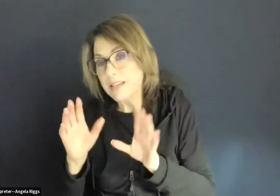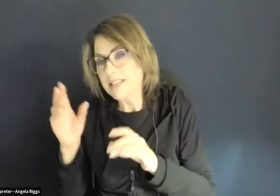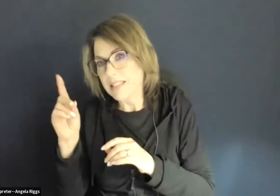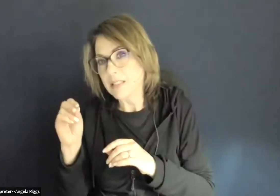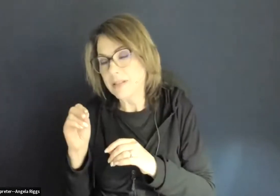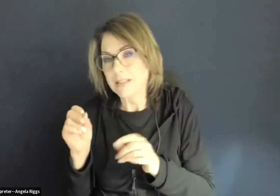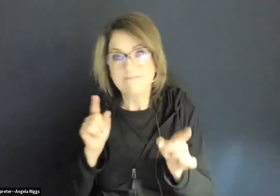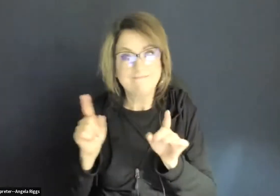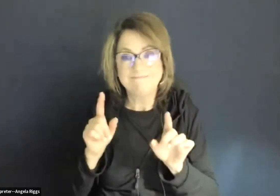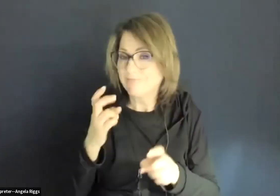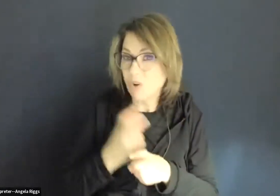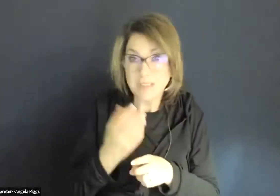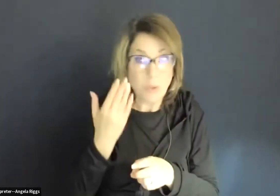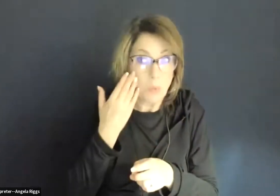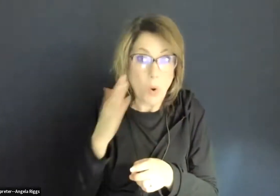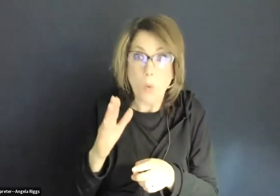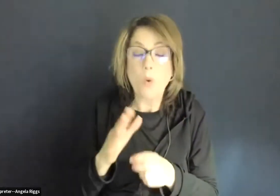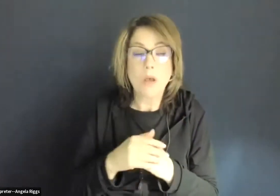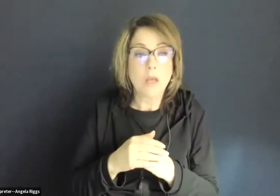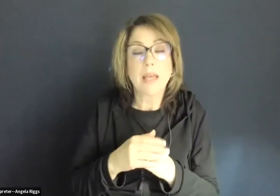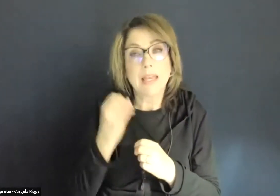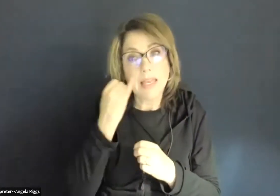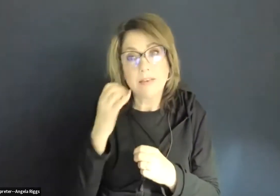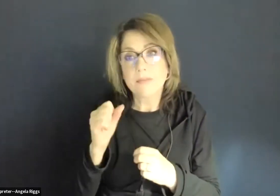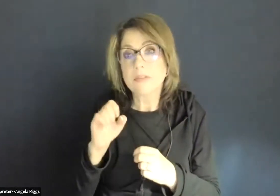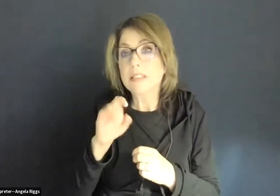identity status, whether it's a sexual